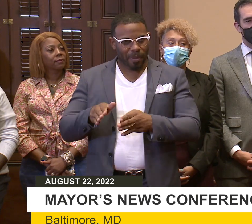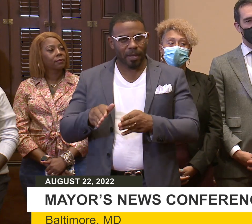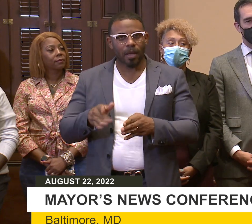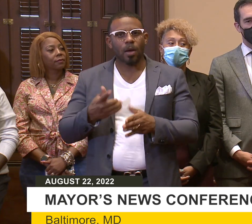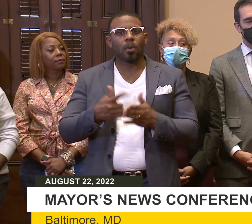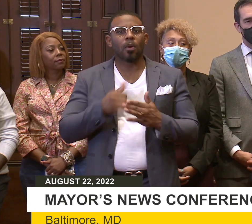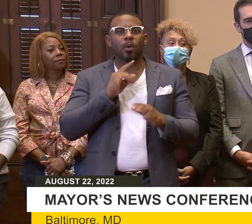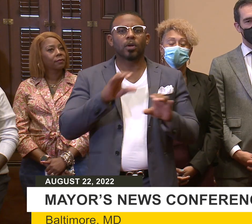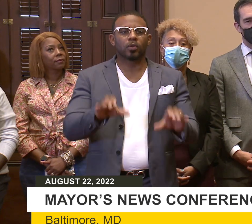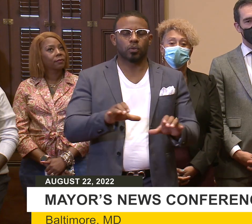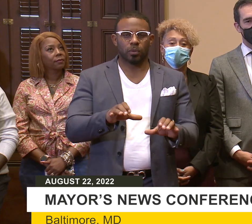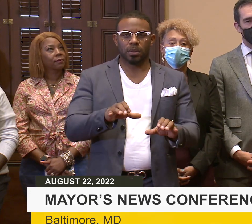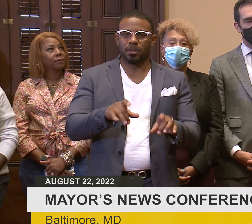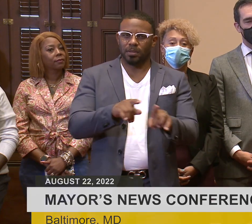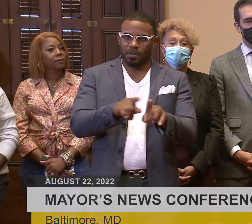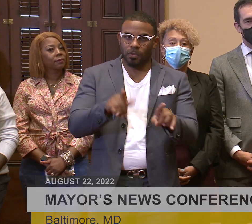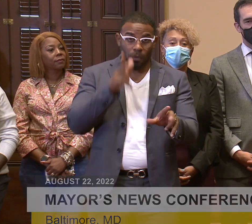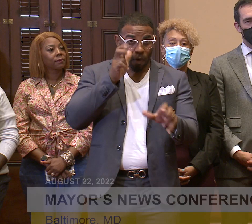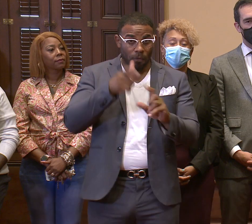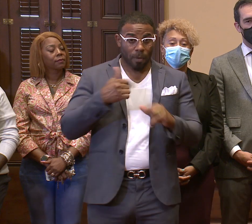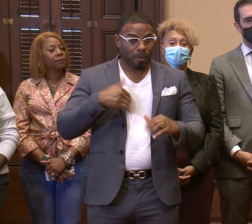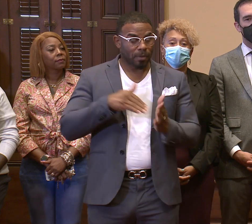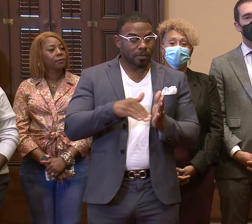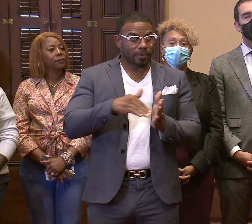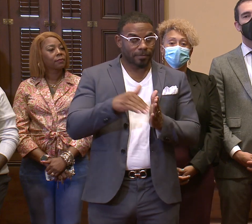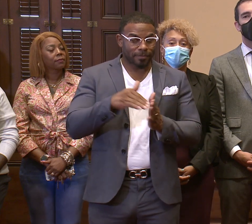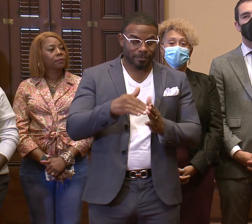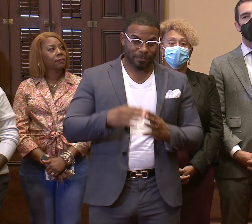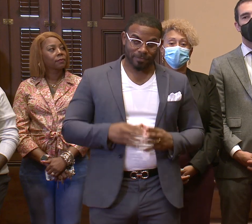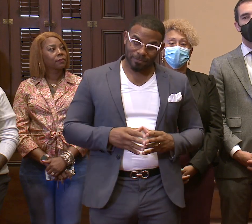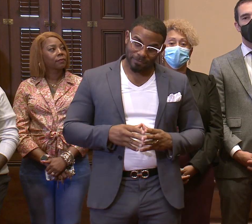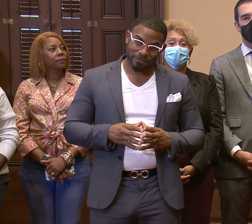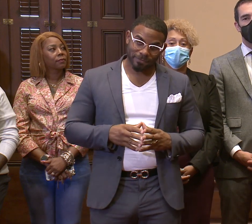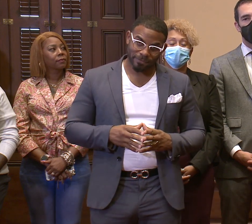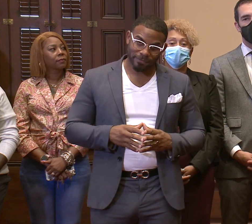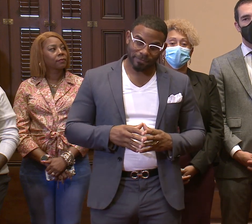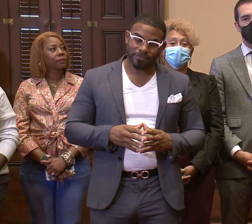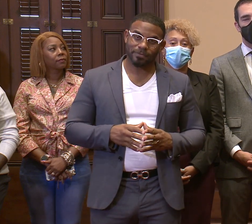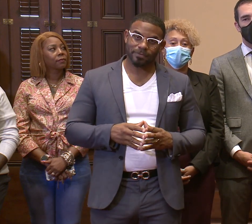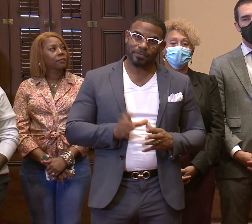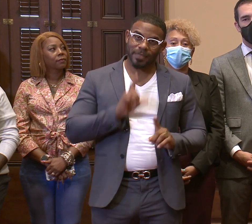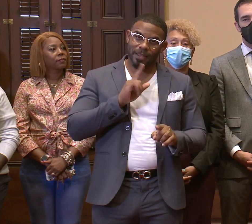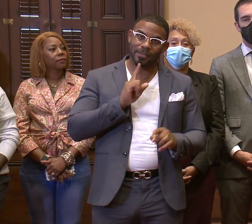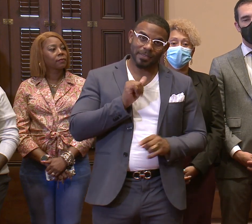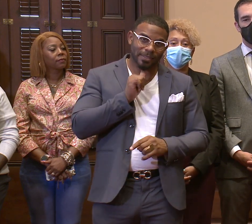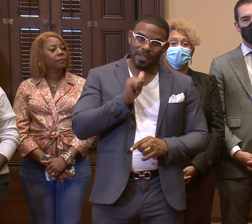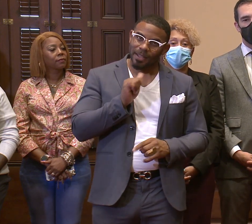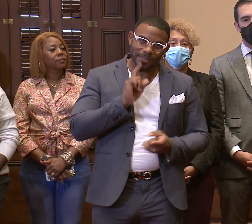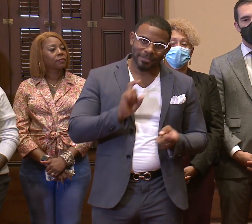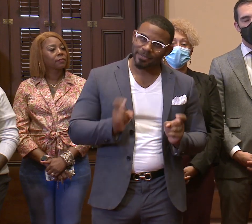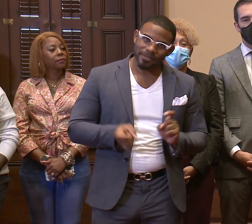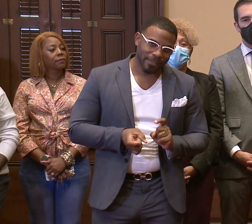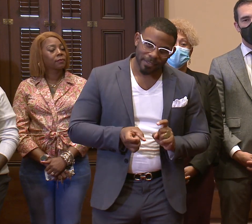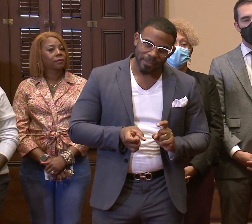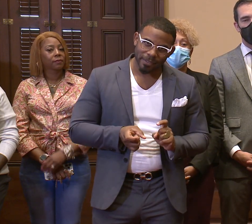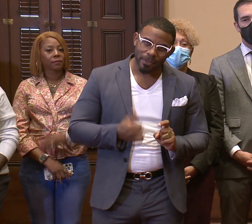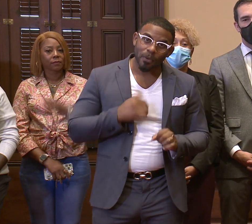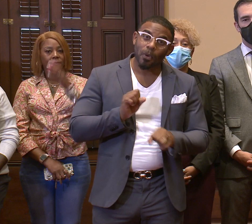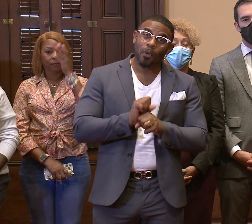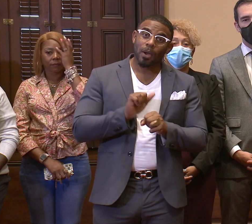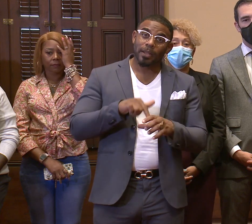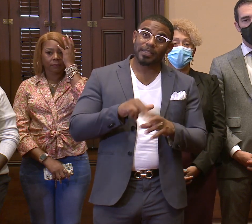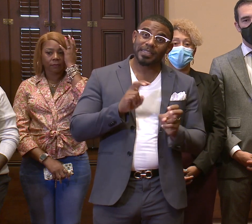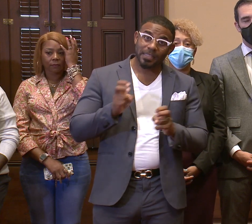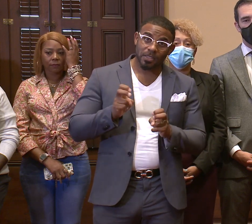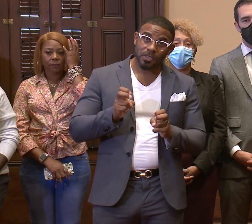And what we are doing, as you have heard from us time and time and time and time again, and the answer is not going to change, We are working on